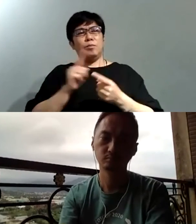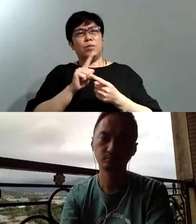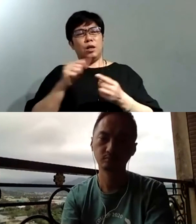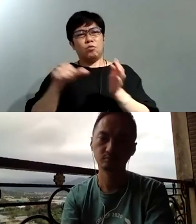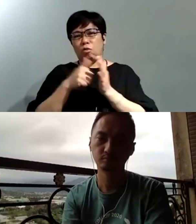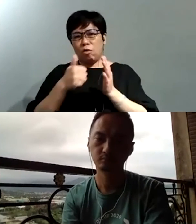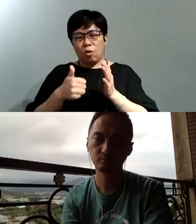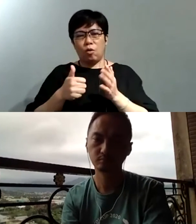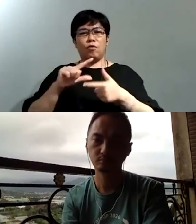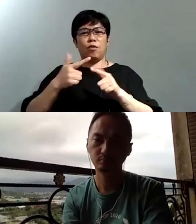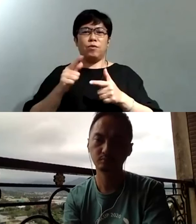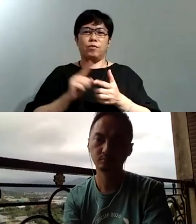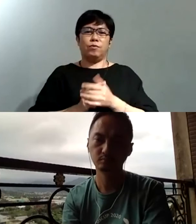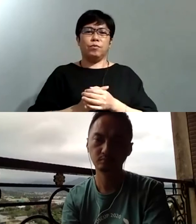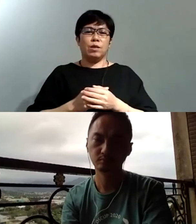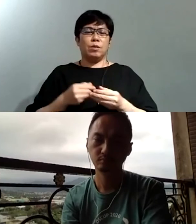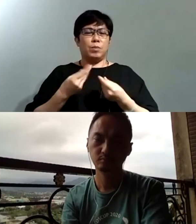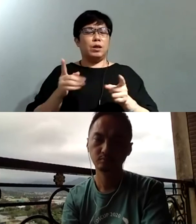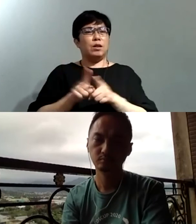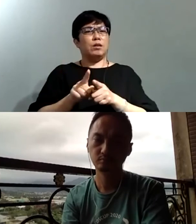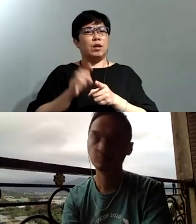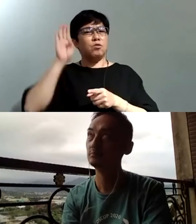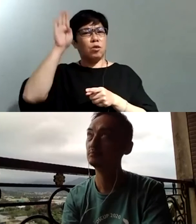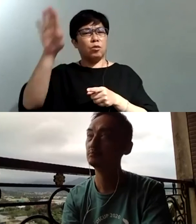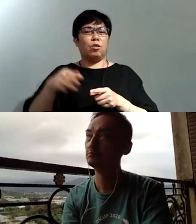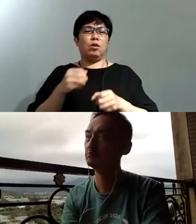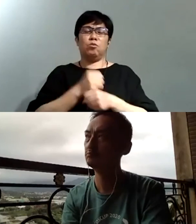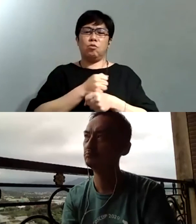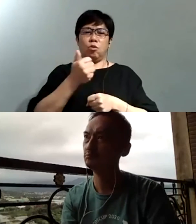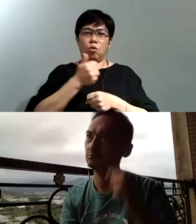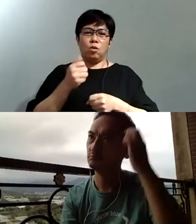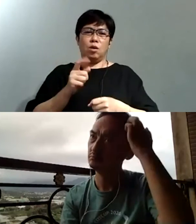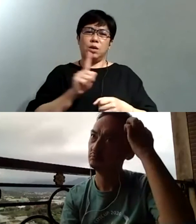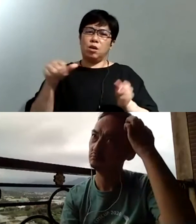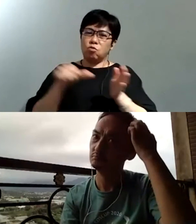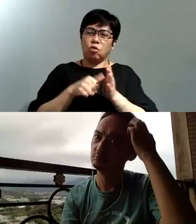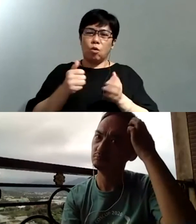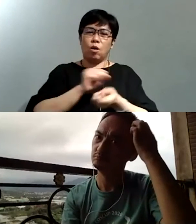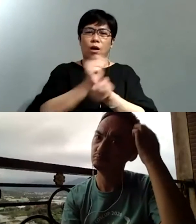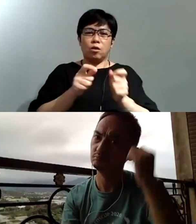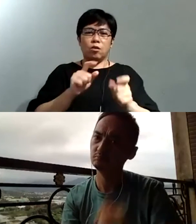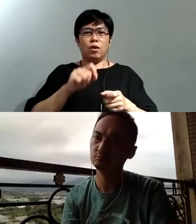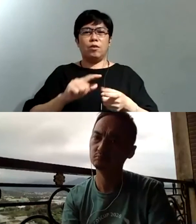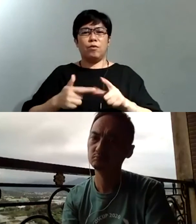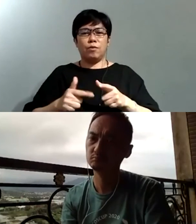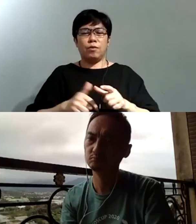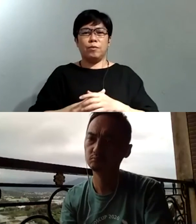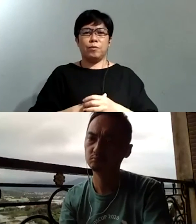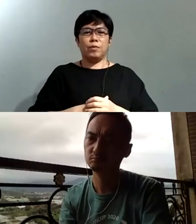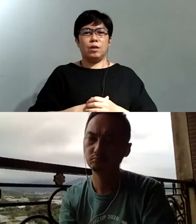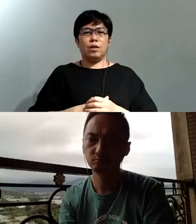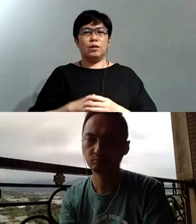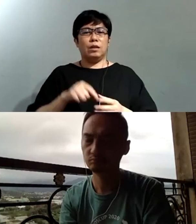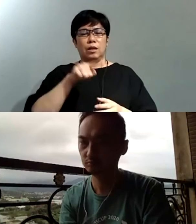forward or what is the best solution. And is this the case in your community, and